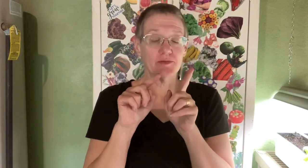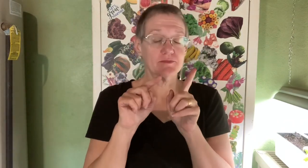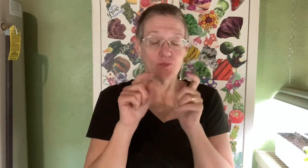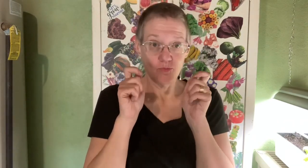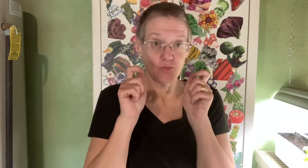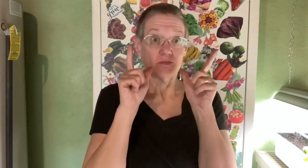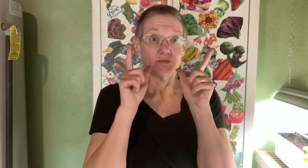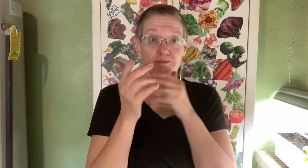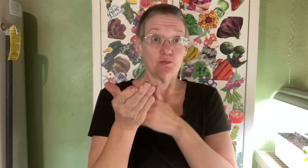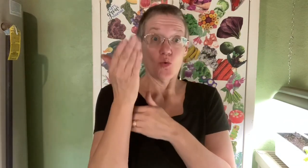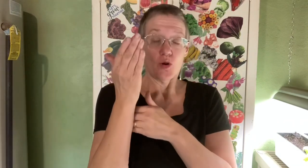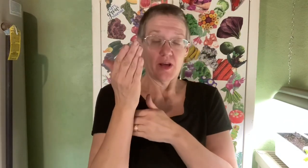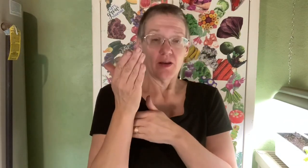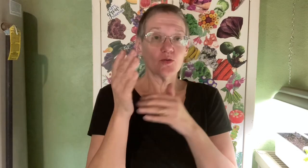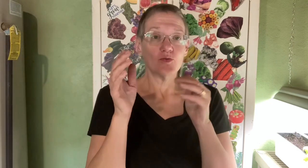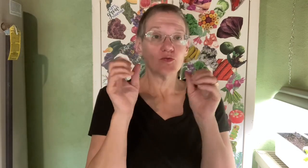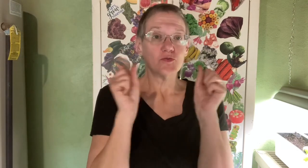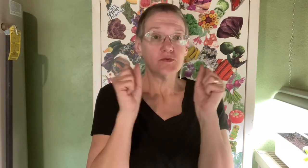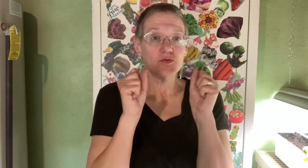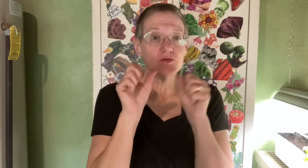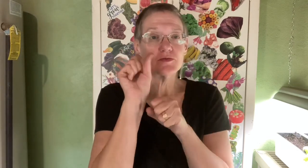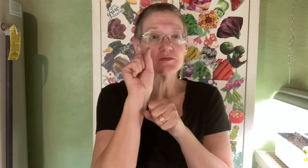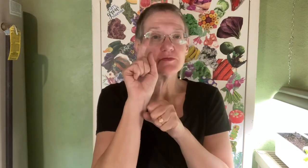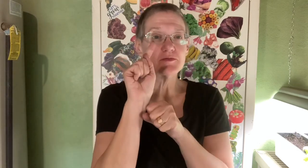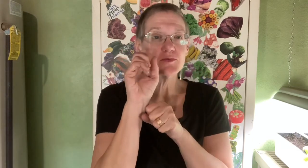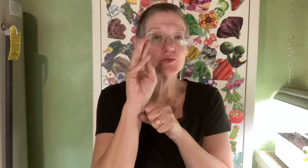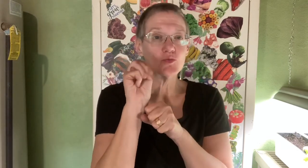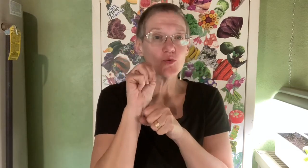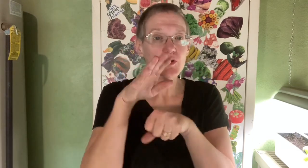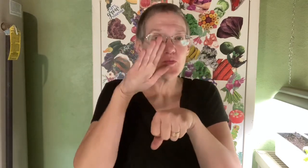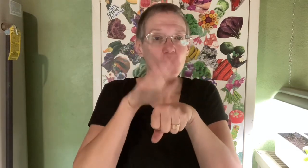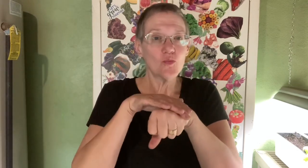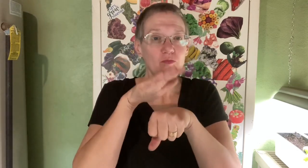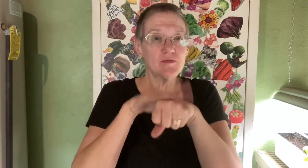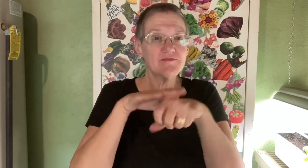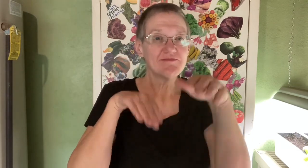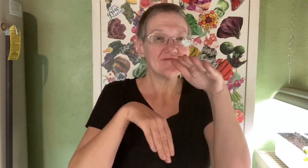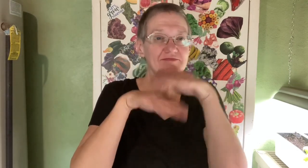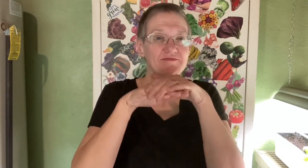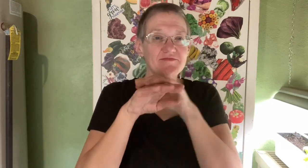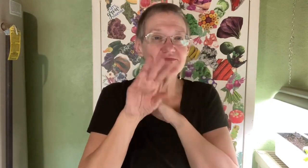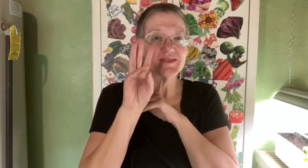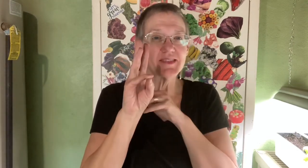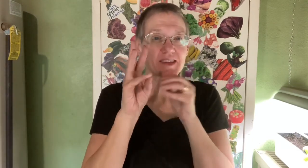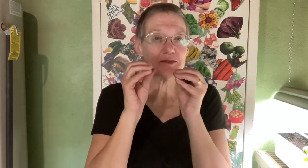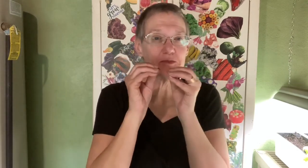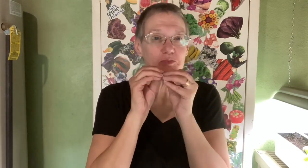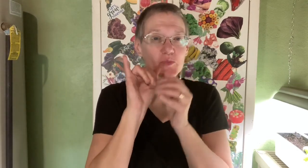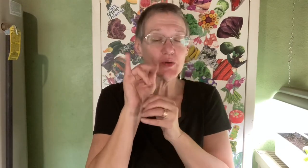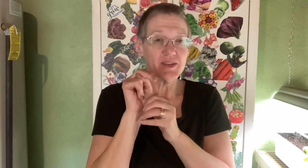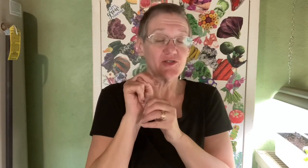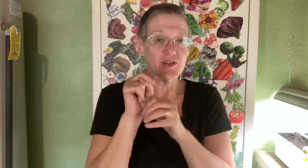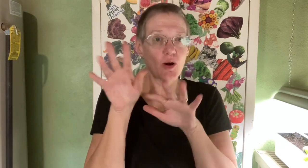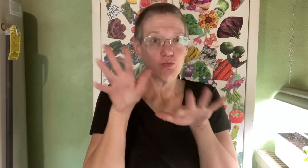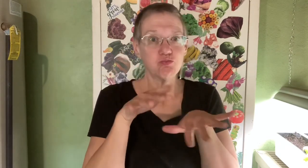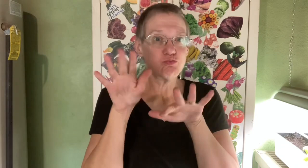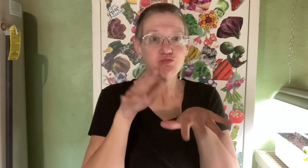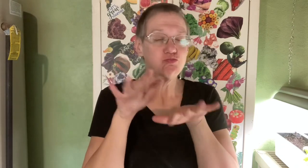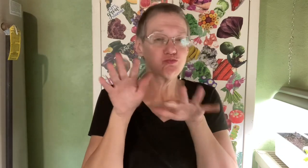I woke up this morning and we were under a winter storm warning. And they predicted up to 6 more inches.